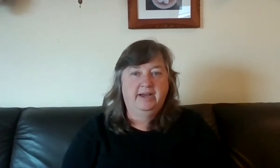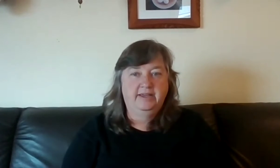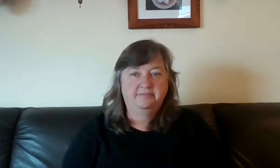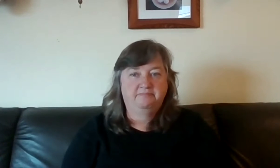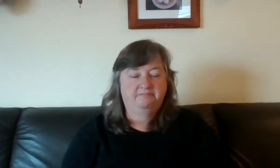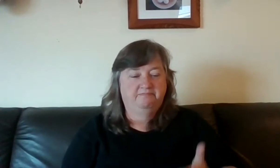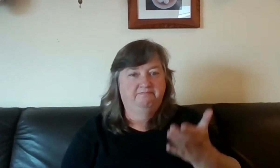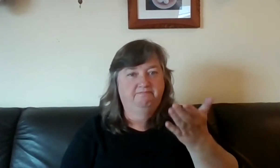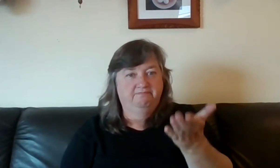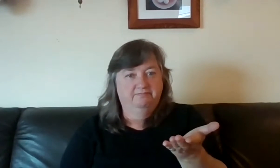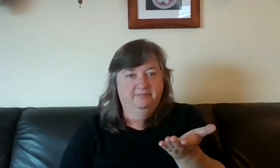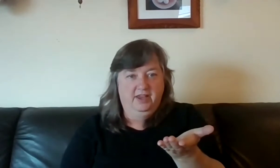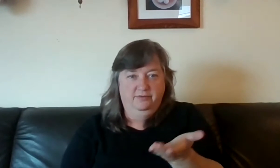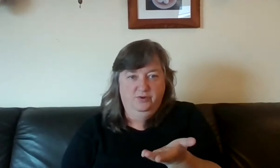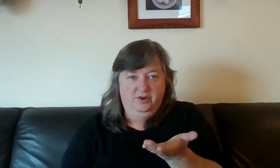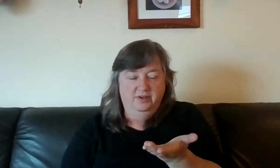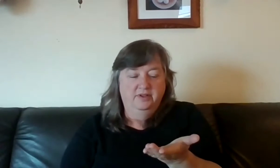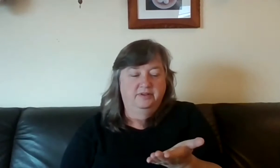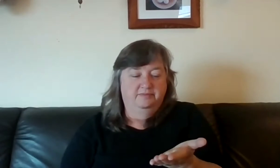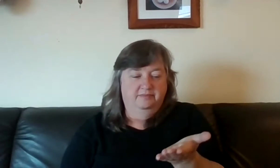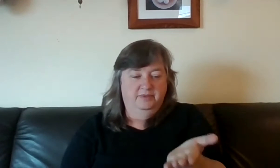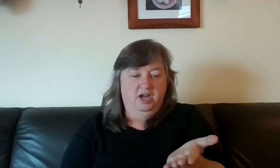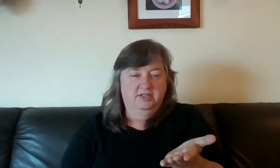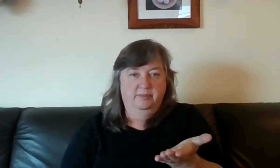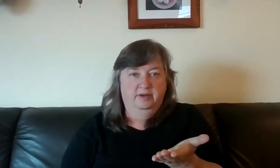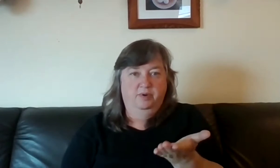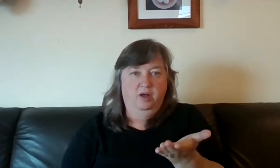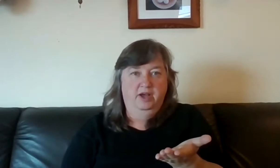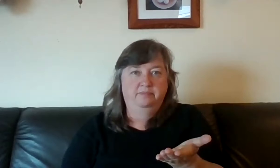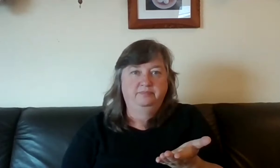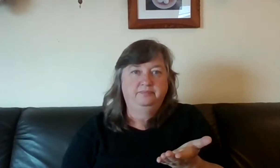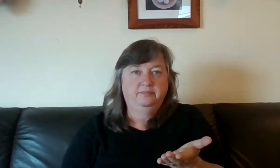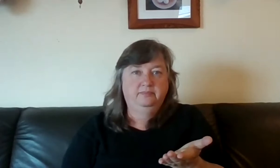By, have your non-dominant palm up,